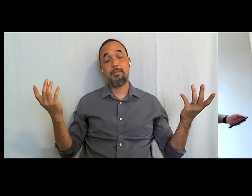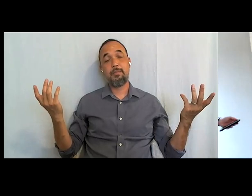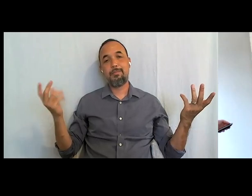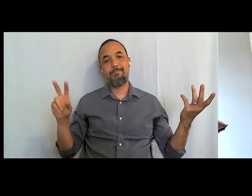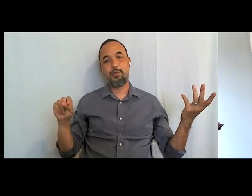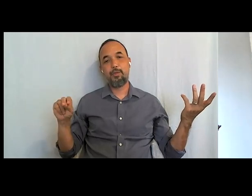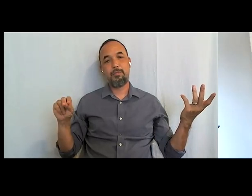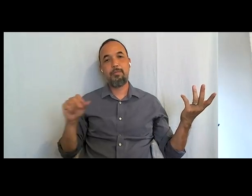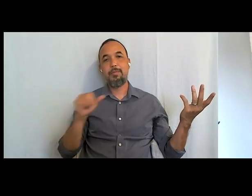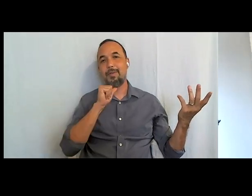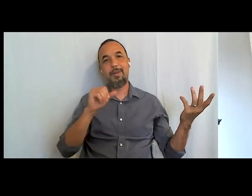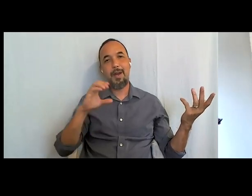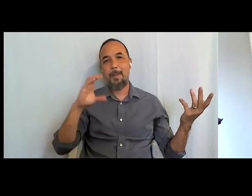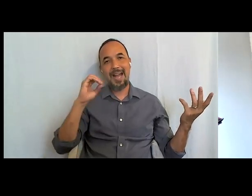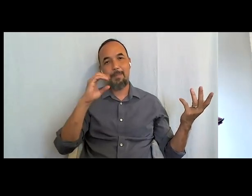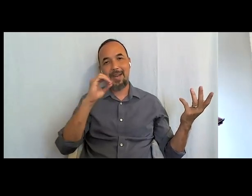not Pac-Man.